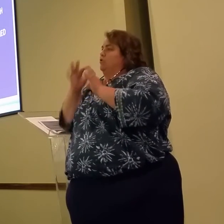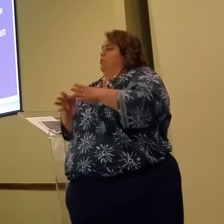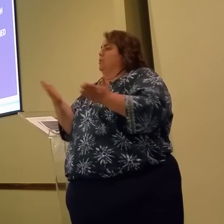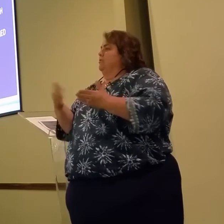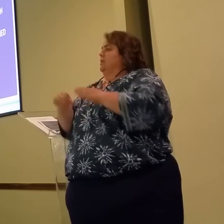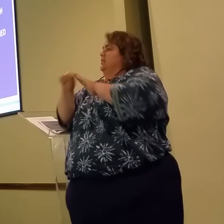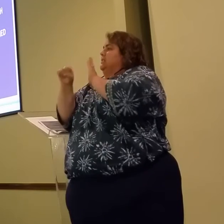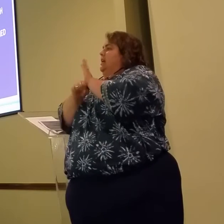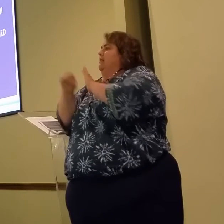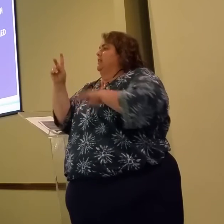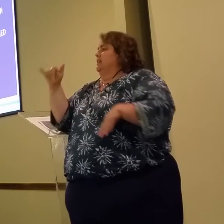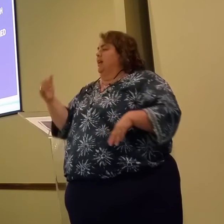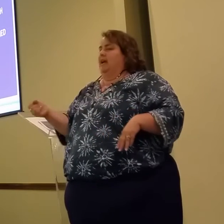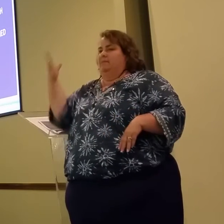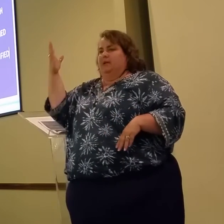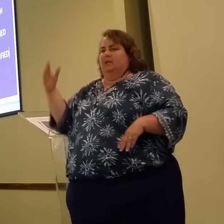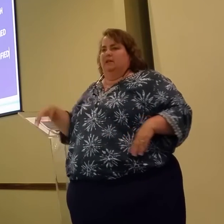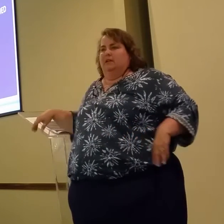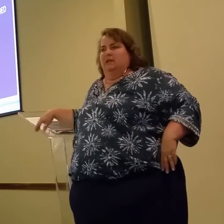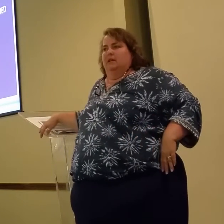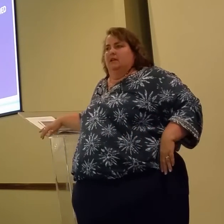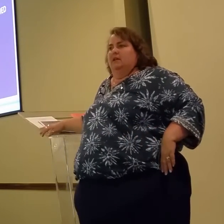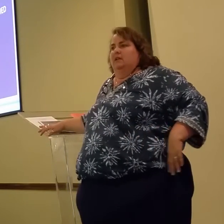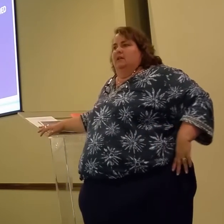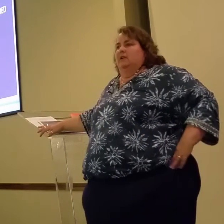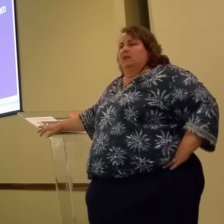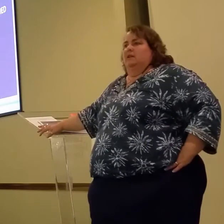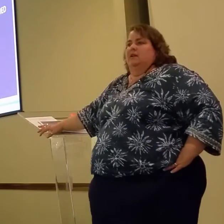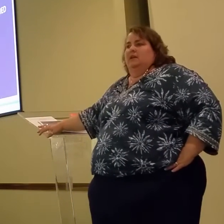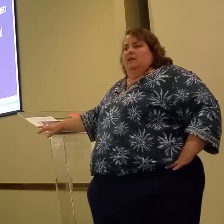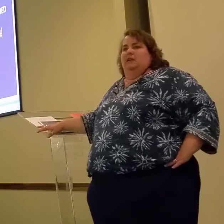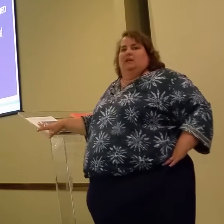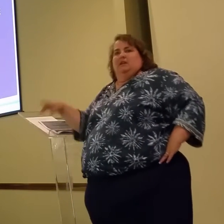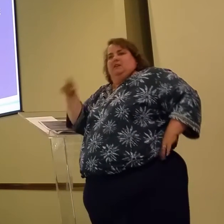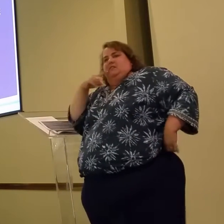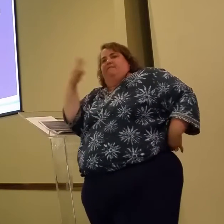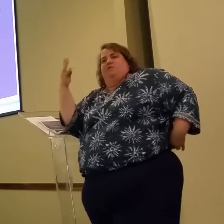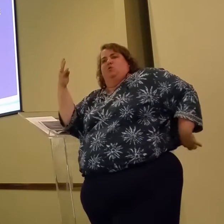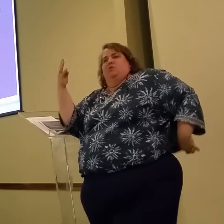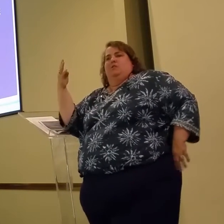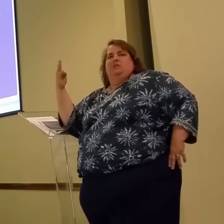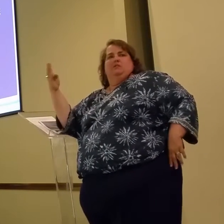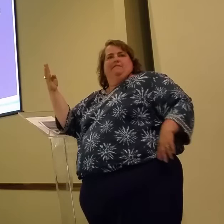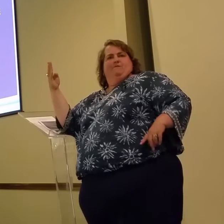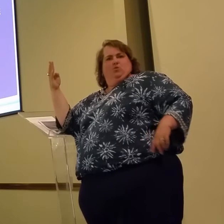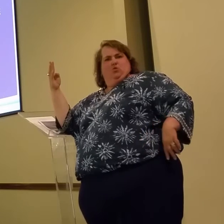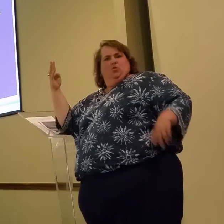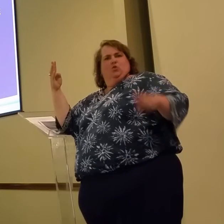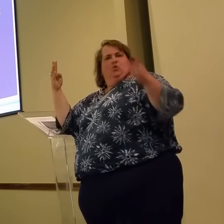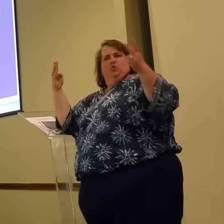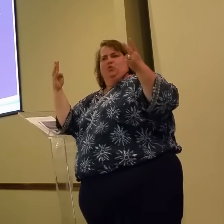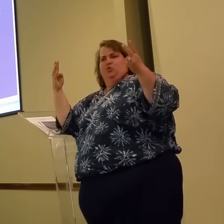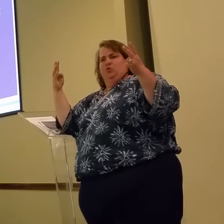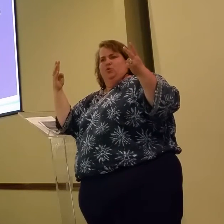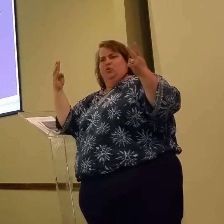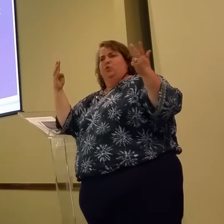how many certified deaf interpreters do we have in the state of Kentucky? Somebody said 4, and somebody